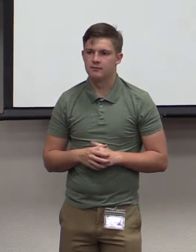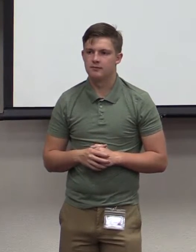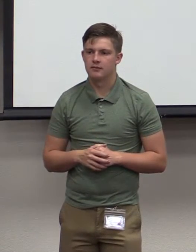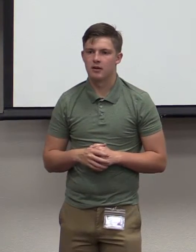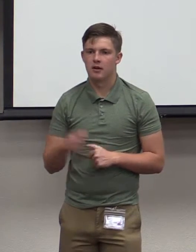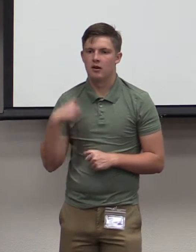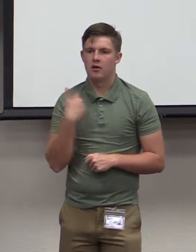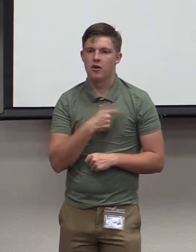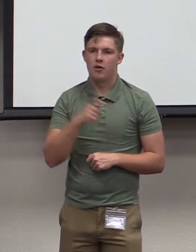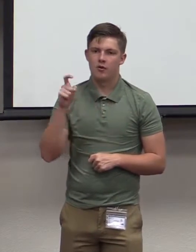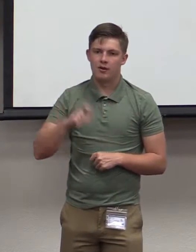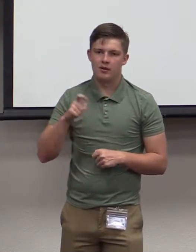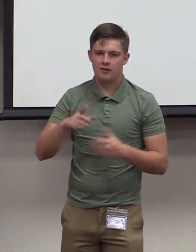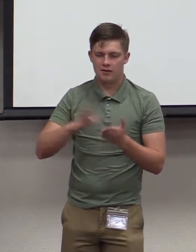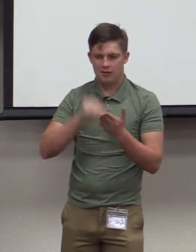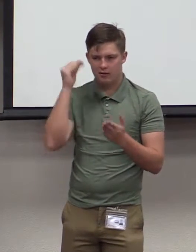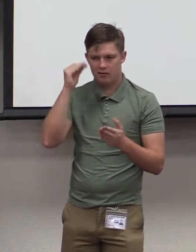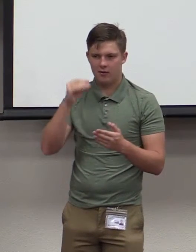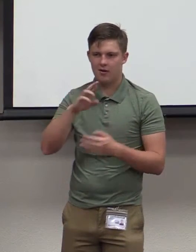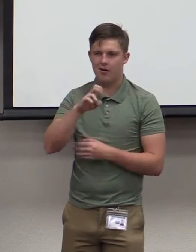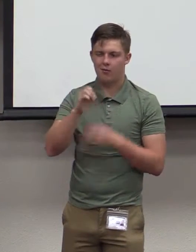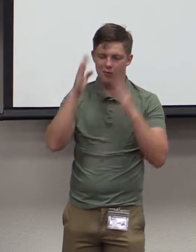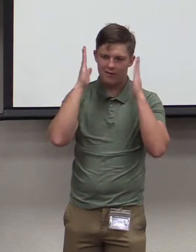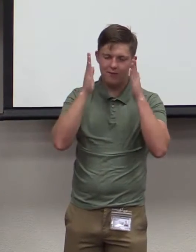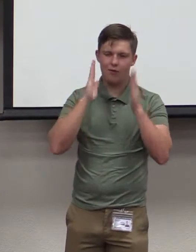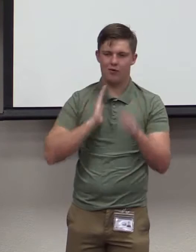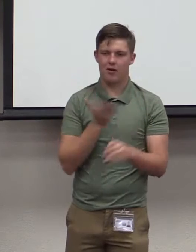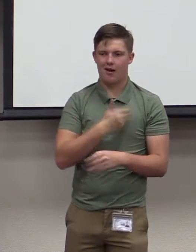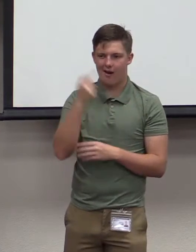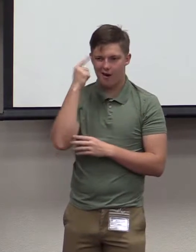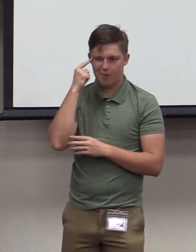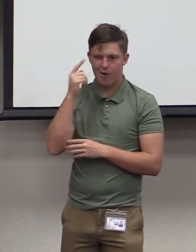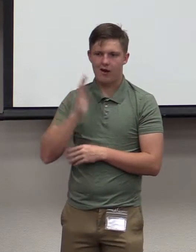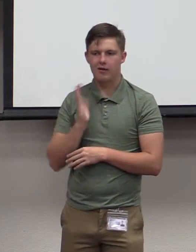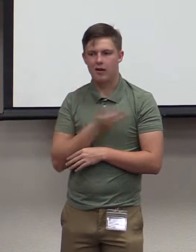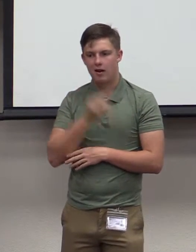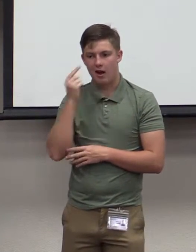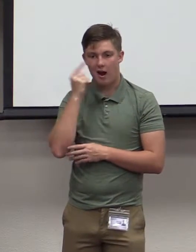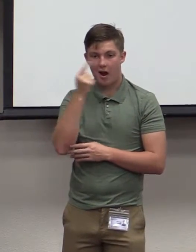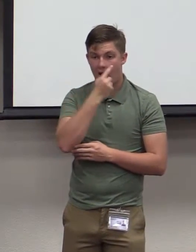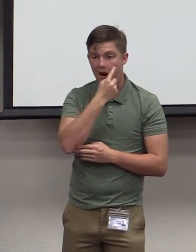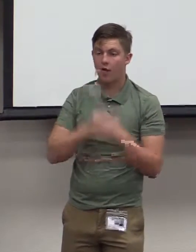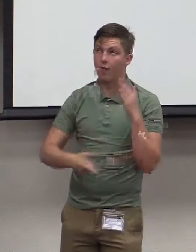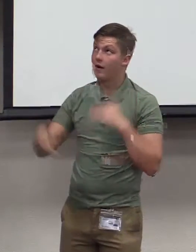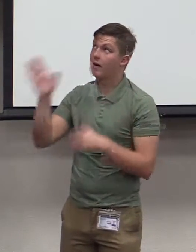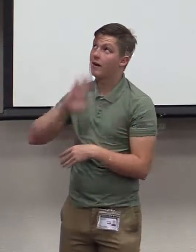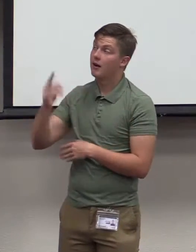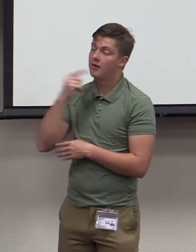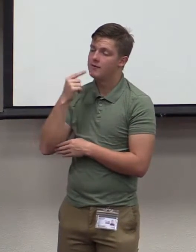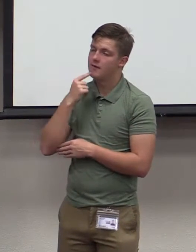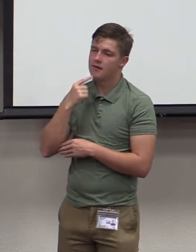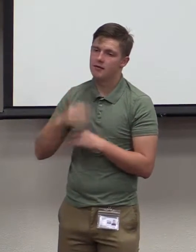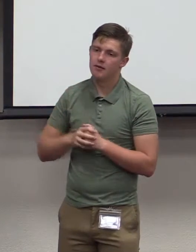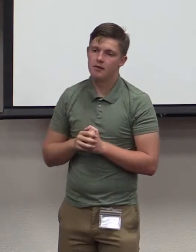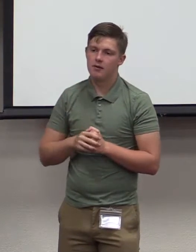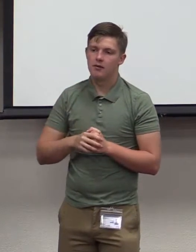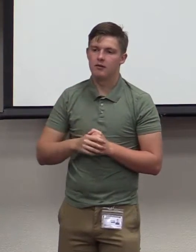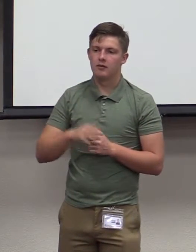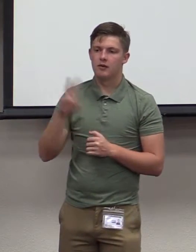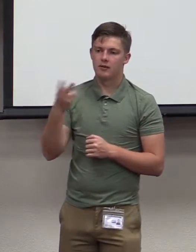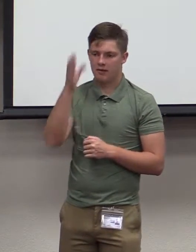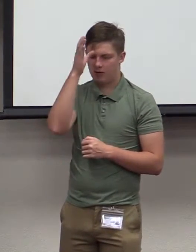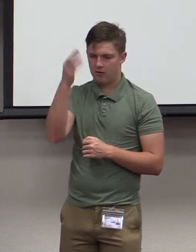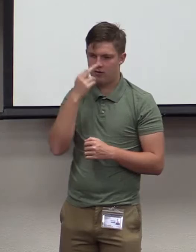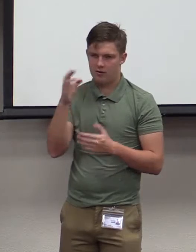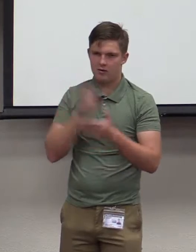So we have to learn to refocus our minds and our eyes on what God says. 2 Corinthians 5,